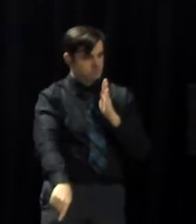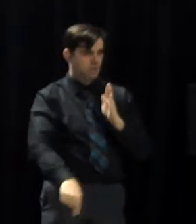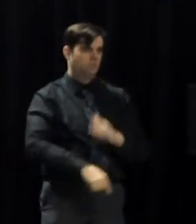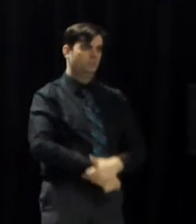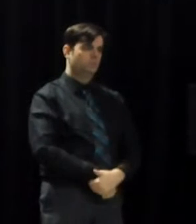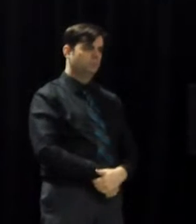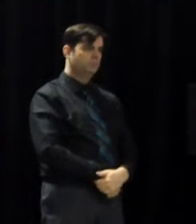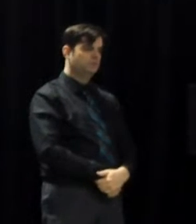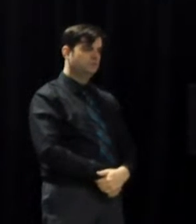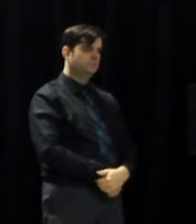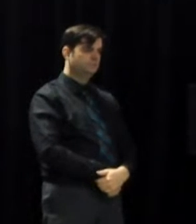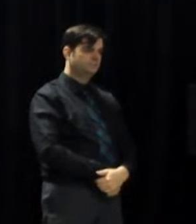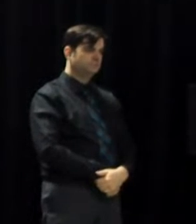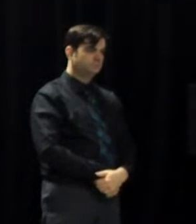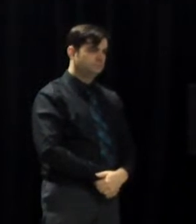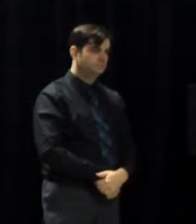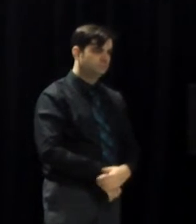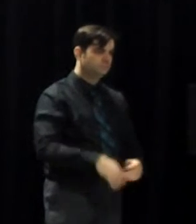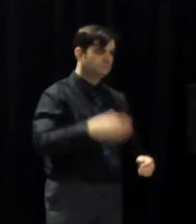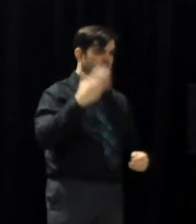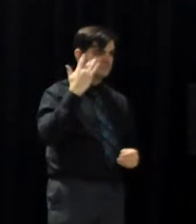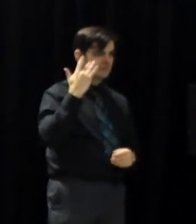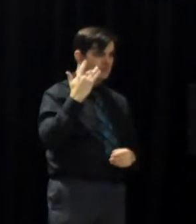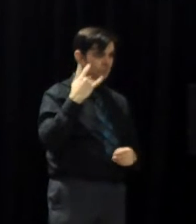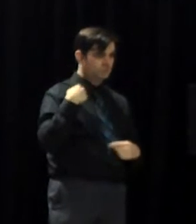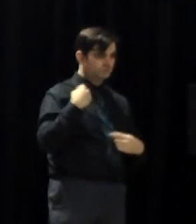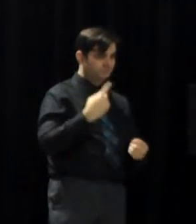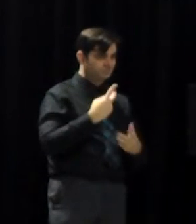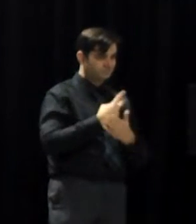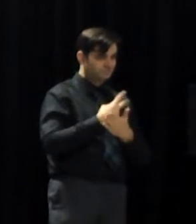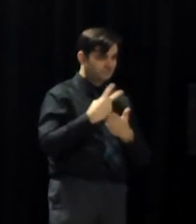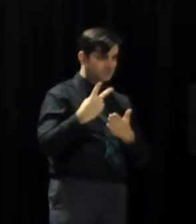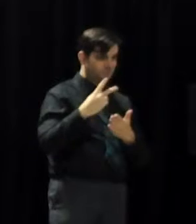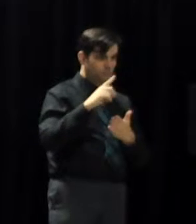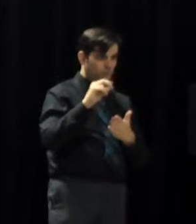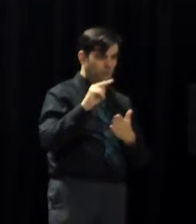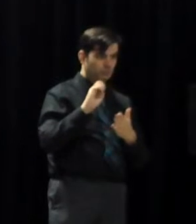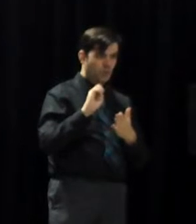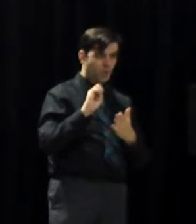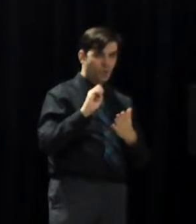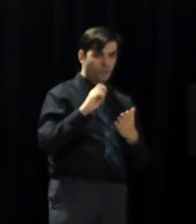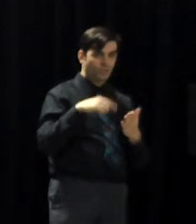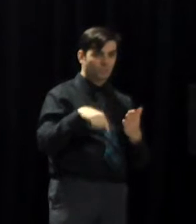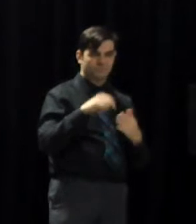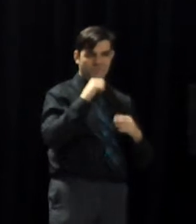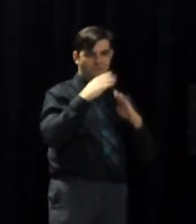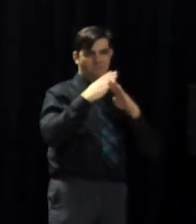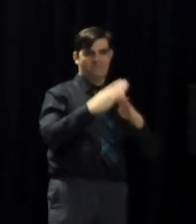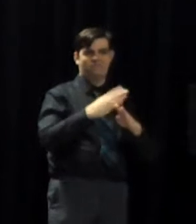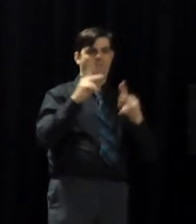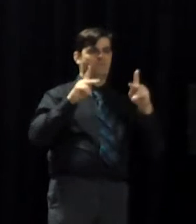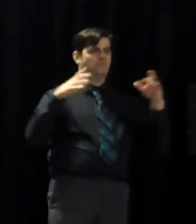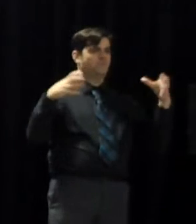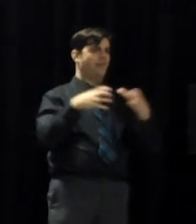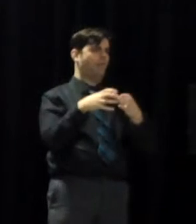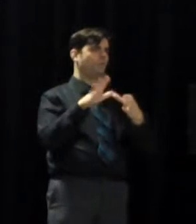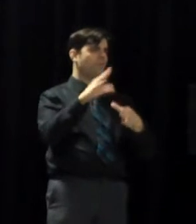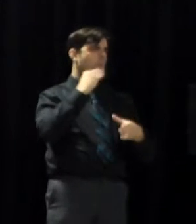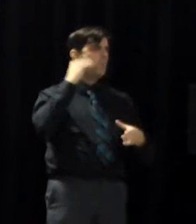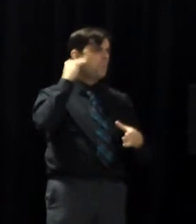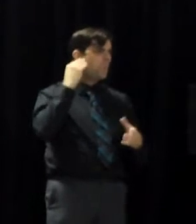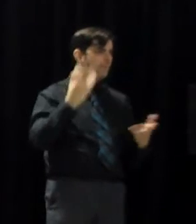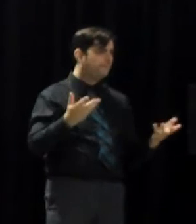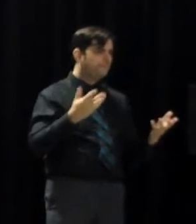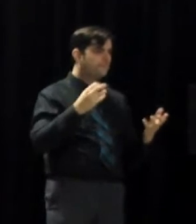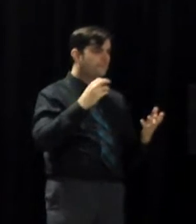controlling people from gathering at home and that's where the virus is spread, why are salons and gyms still forced to? The data to us is